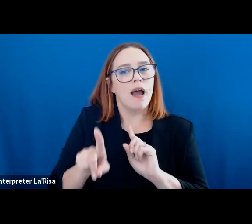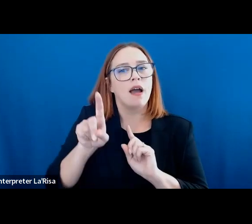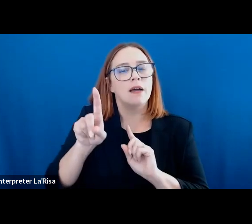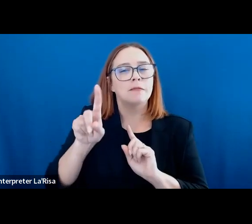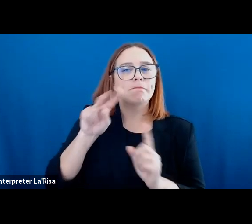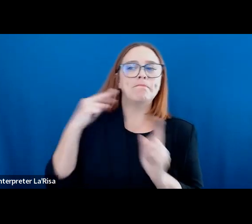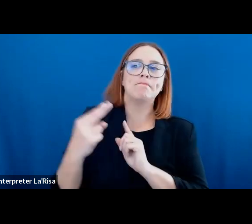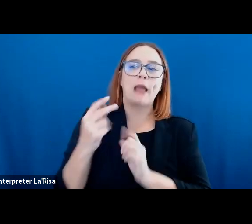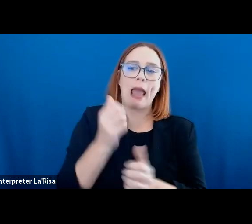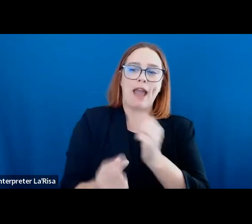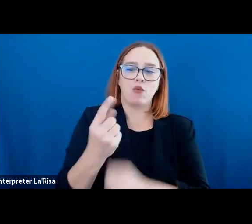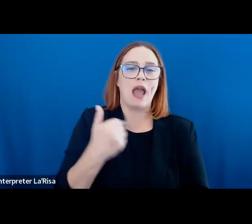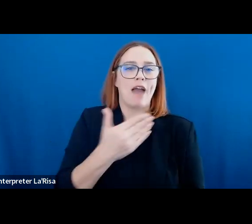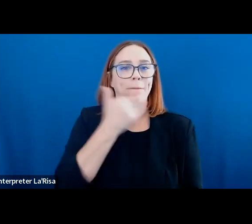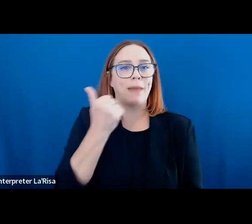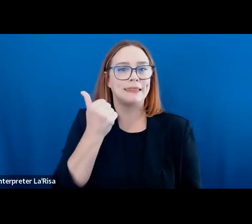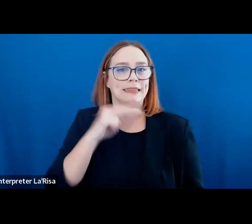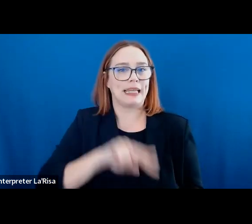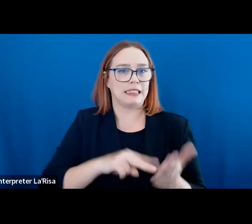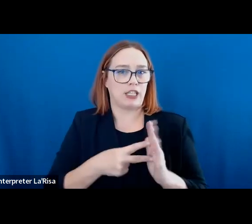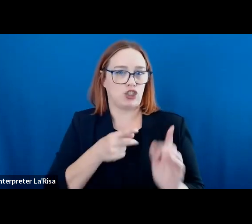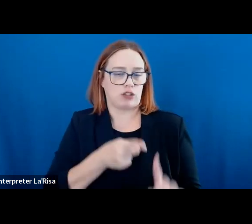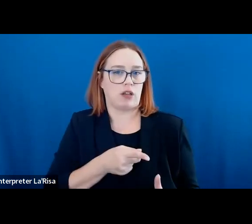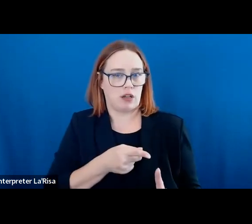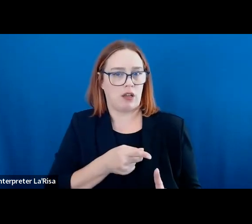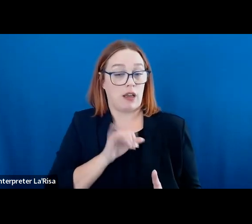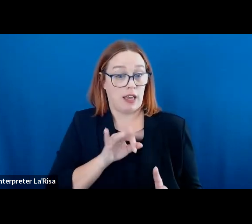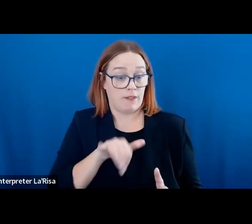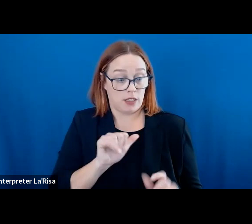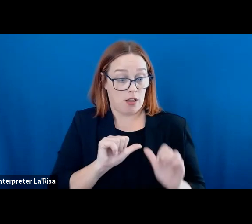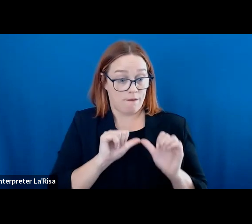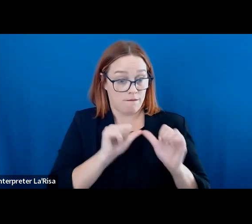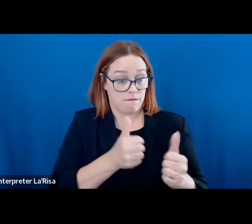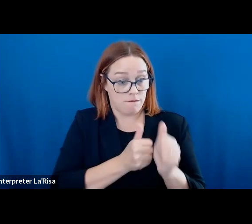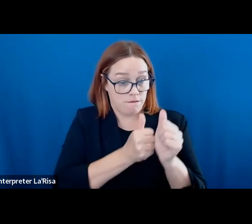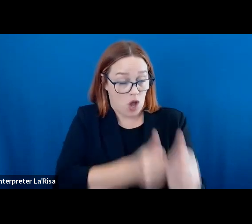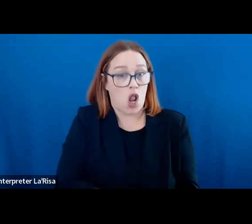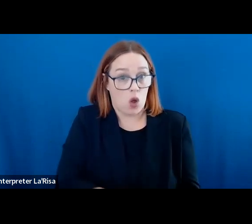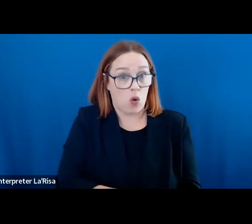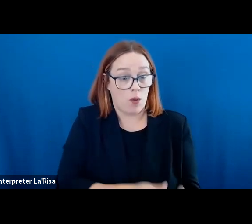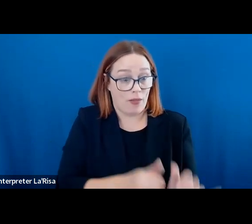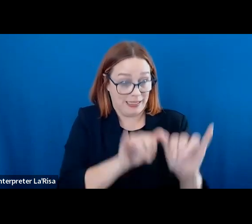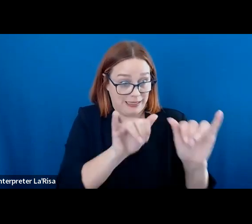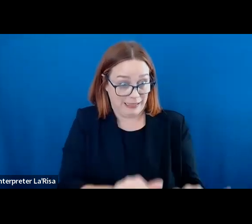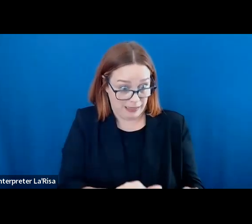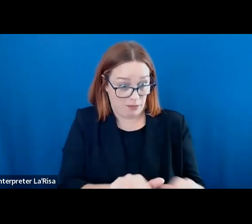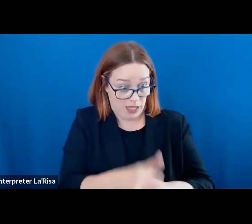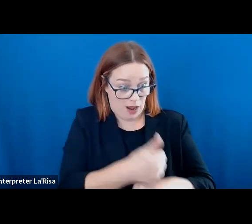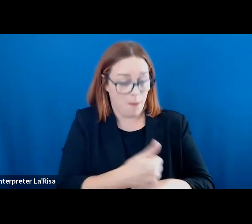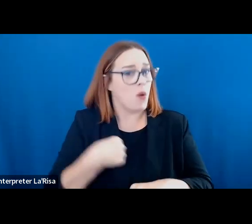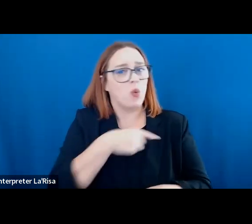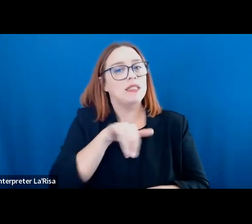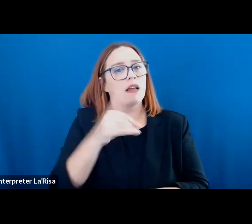these systems, then we are still having people excluded. And when we want to